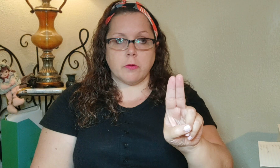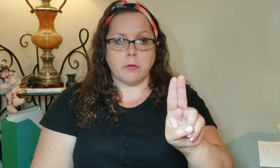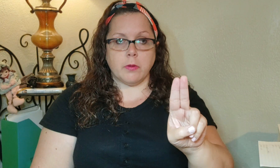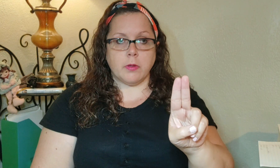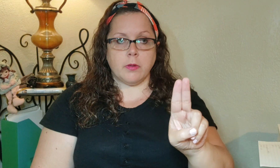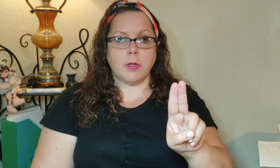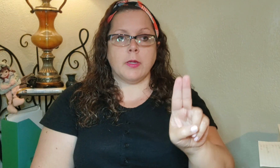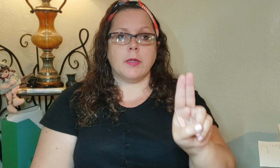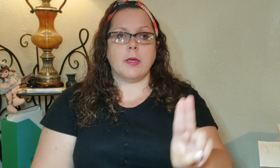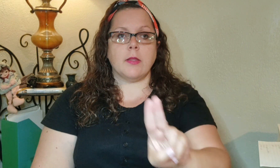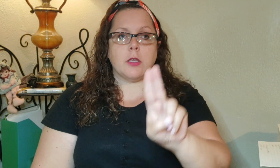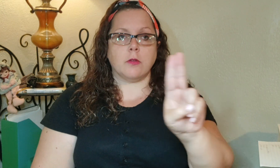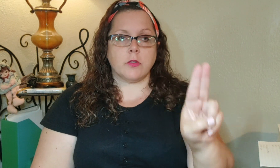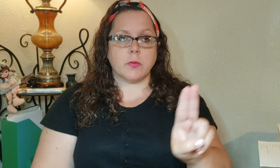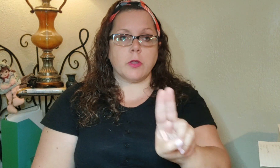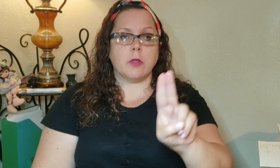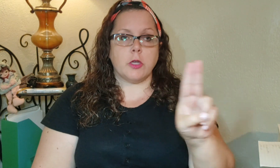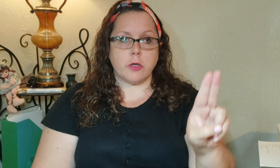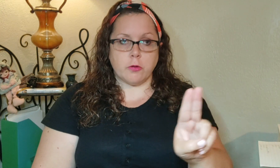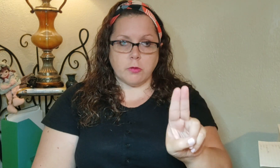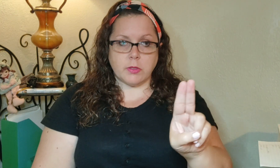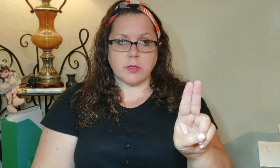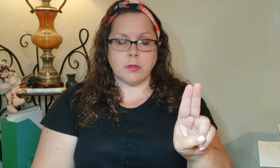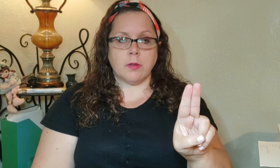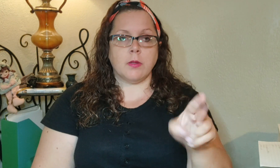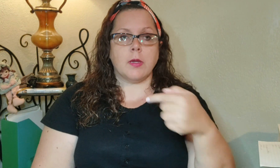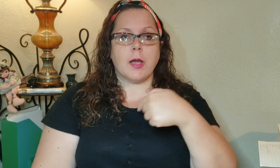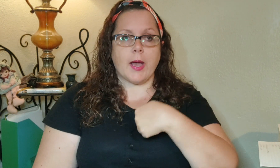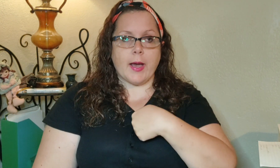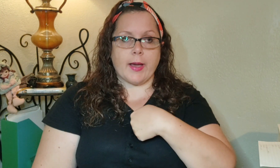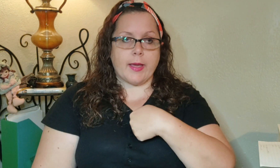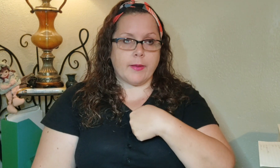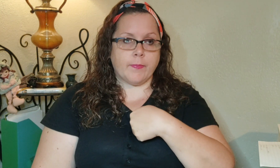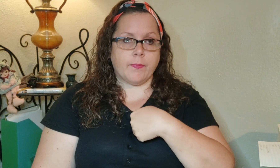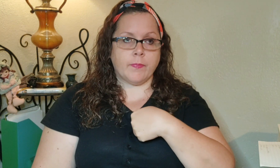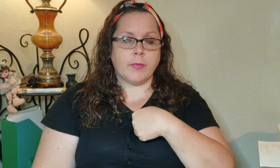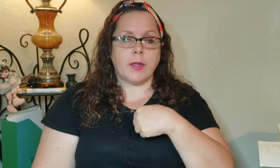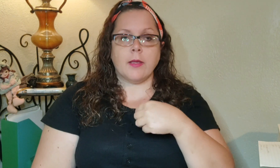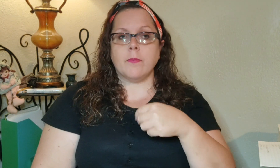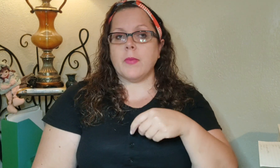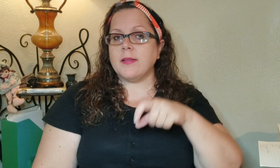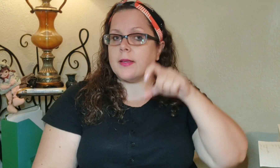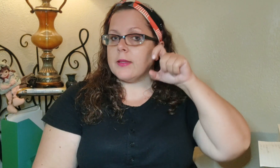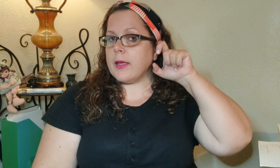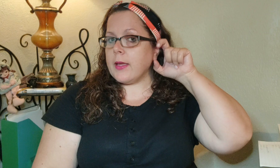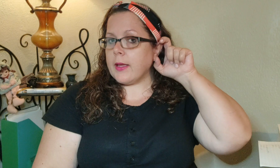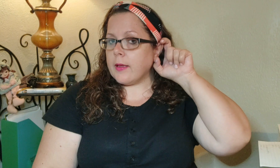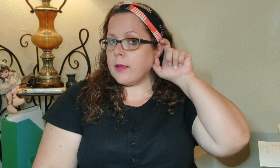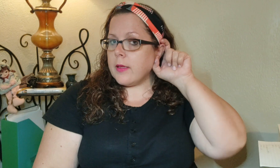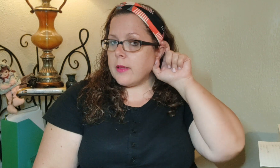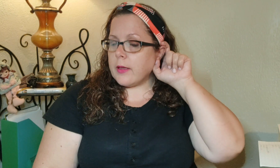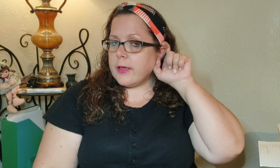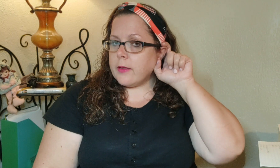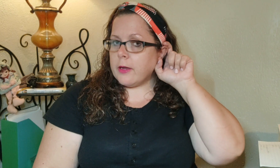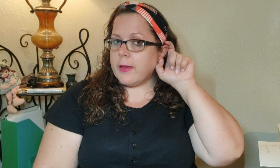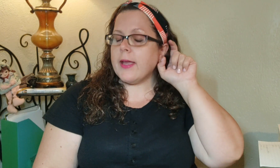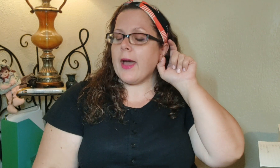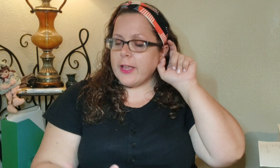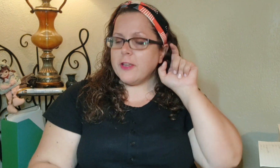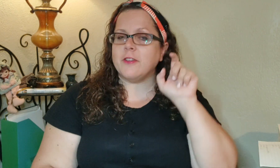U, and then you use I. Basically, hearing, I